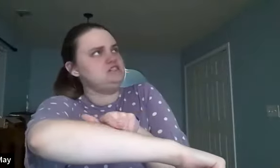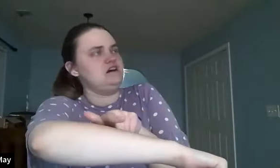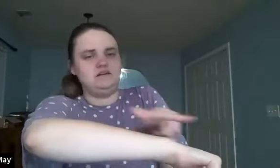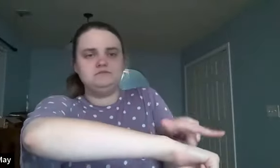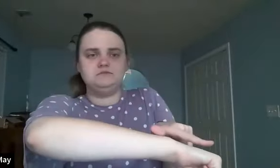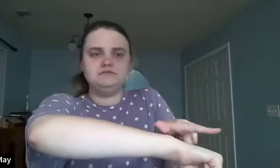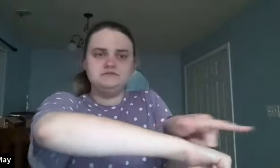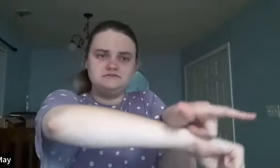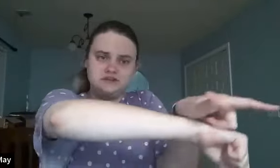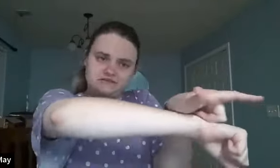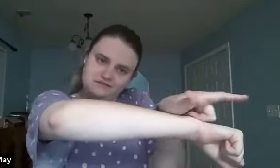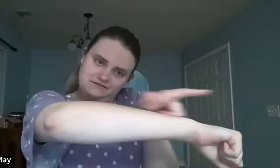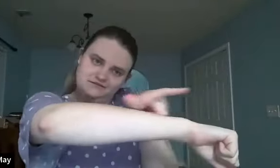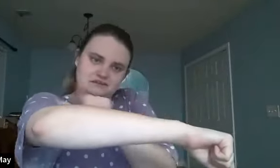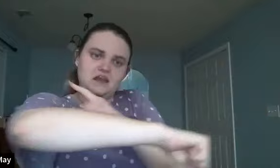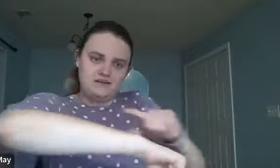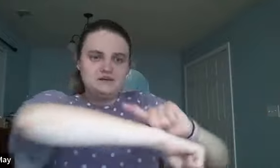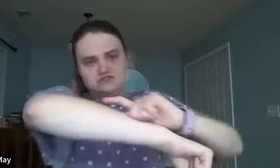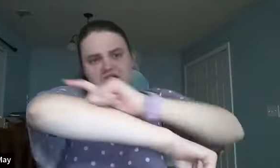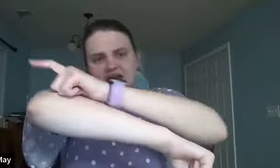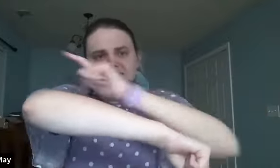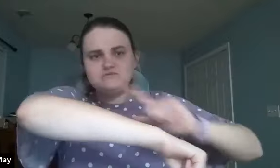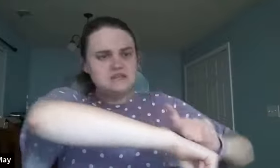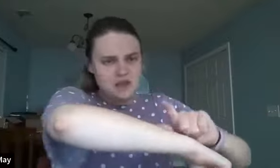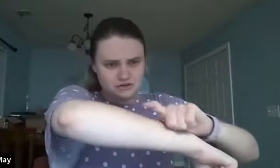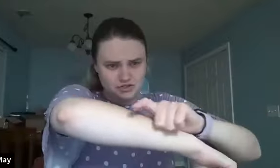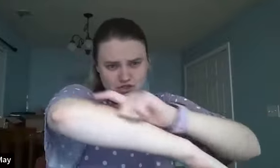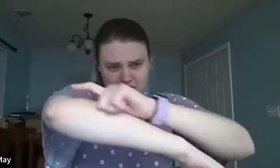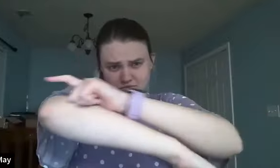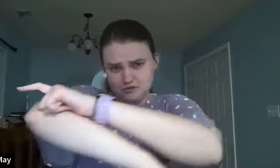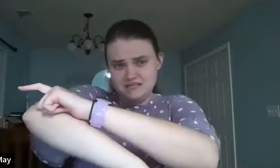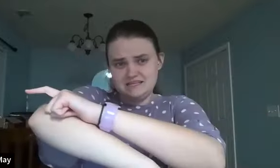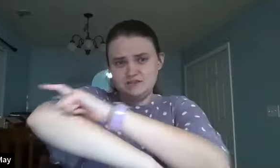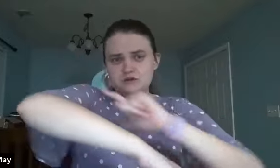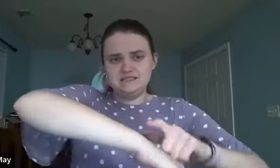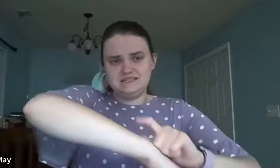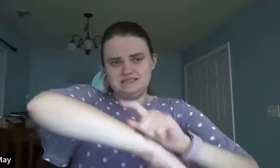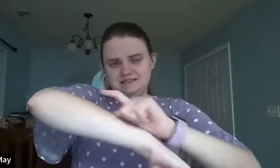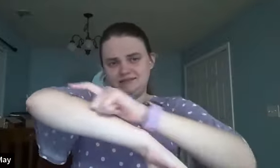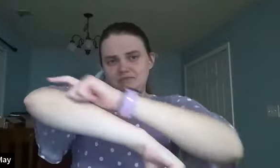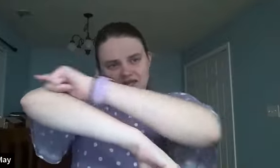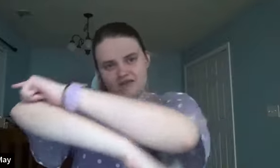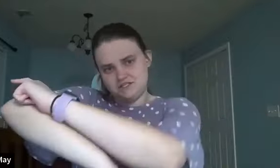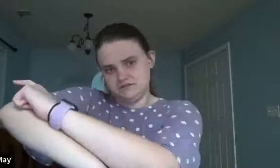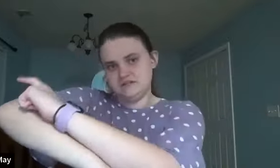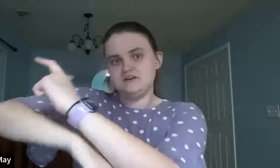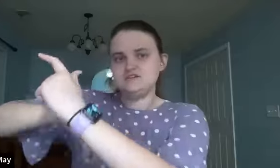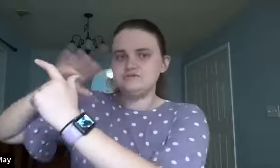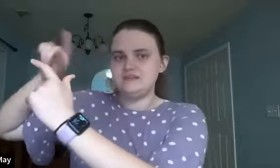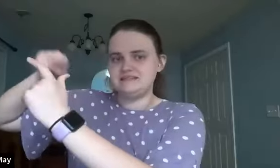not comfortable. If you have the, yeah. So yeah, it doesn't really matter too much per se, as long as it's making that shift. And also they can